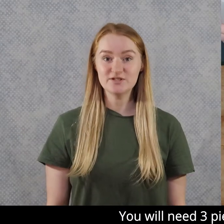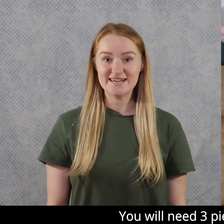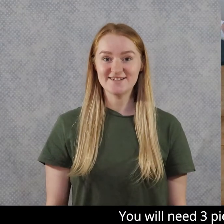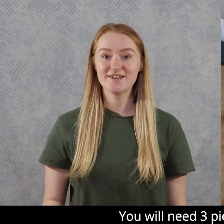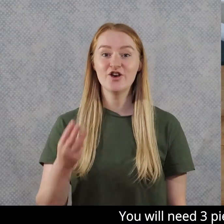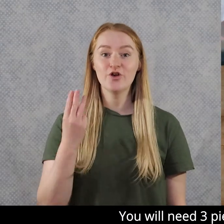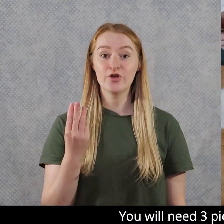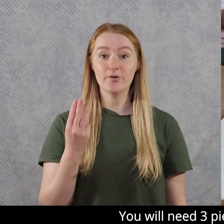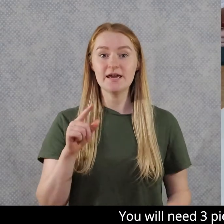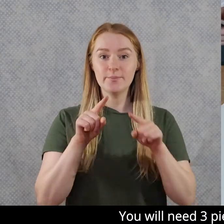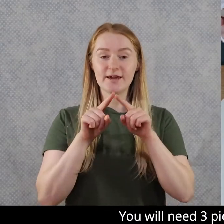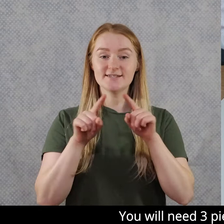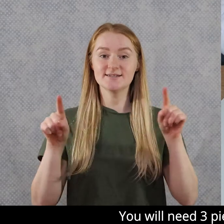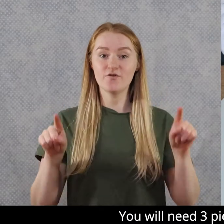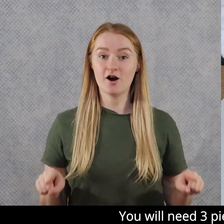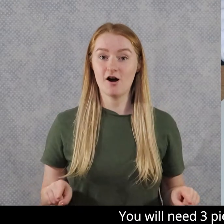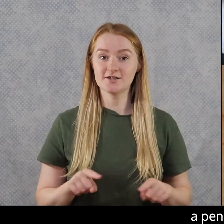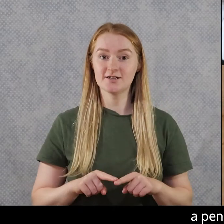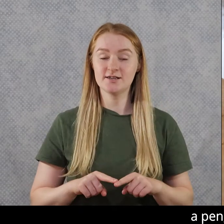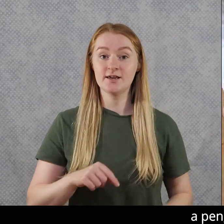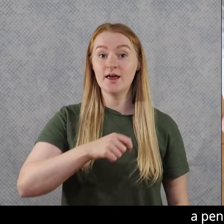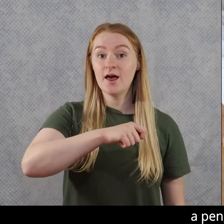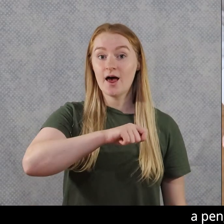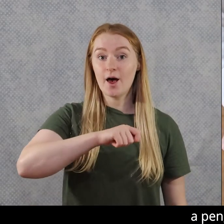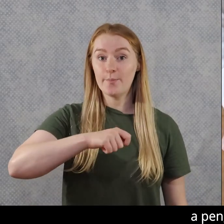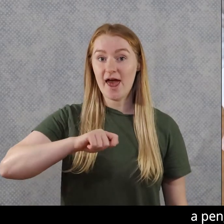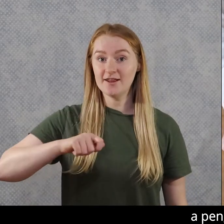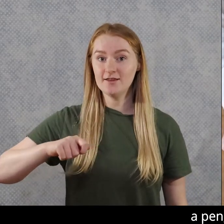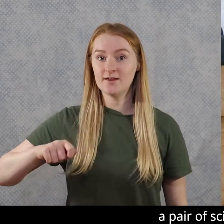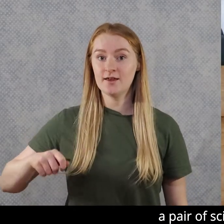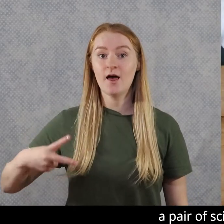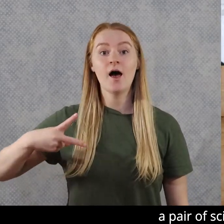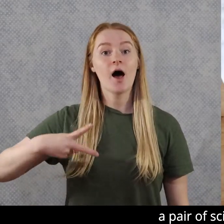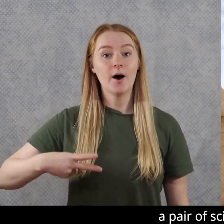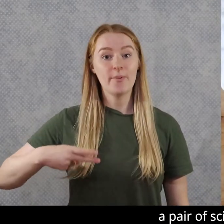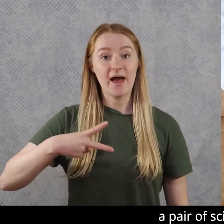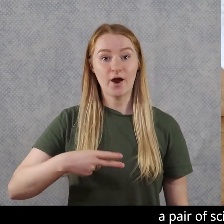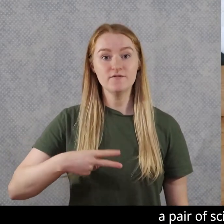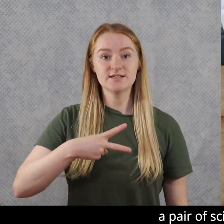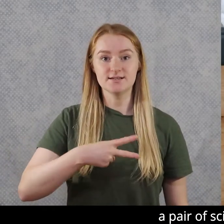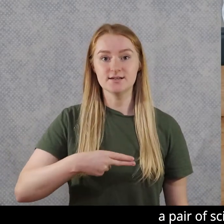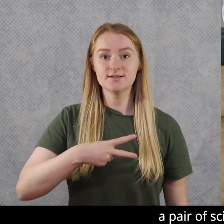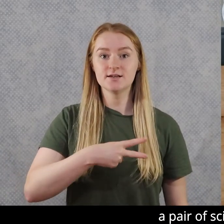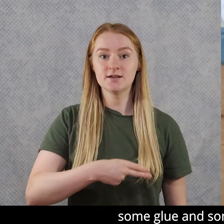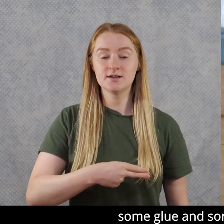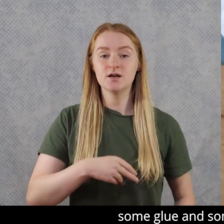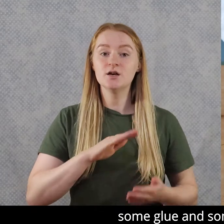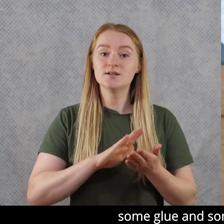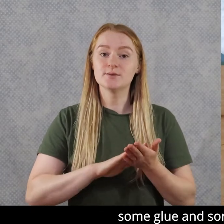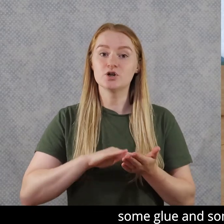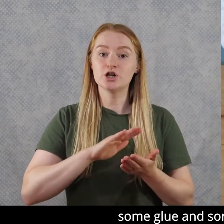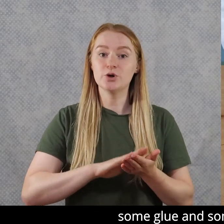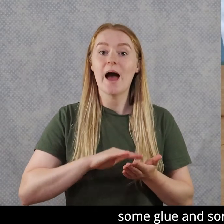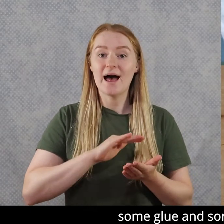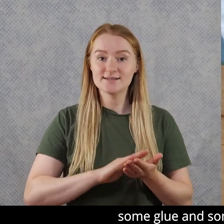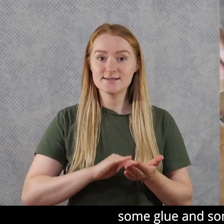You will need 3 pieces of card, a pen, a pair of scissors,